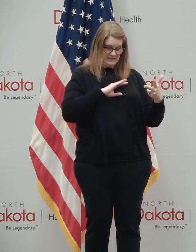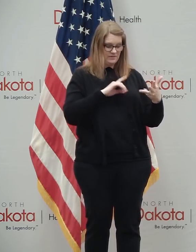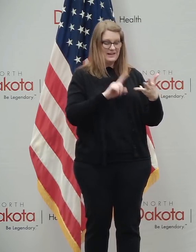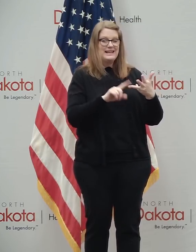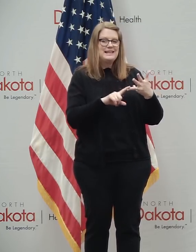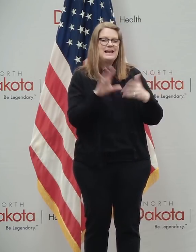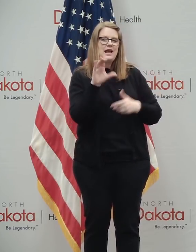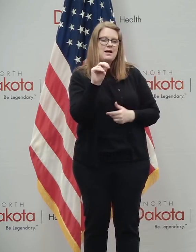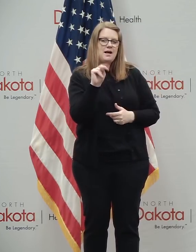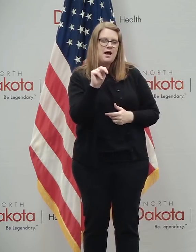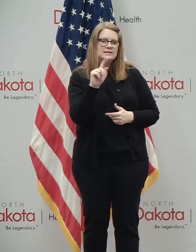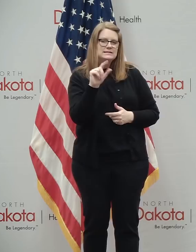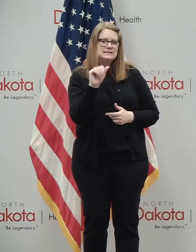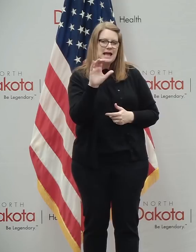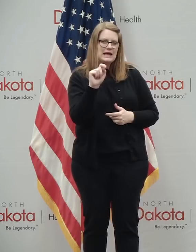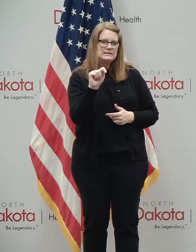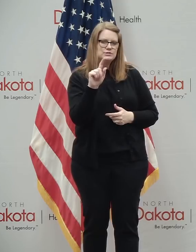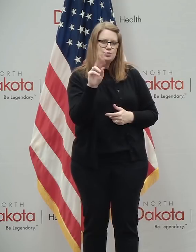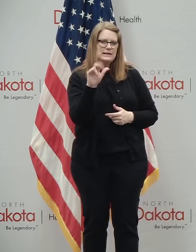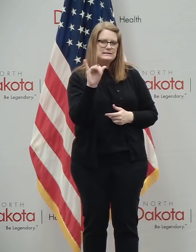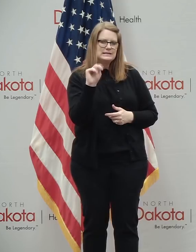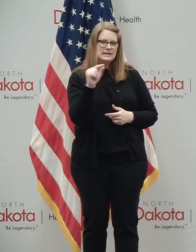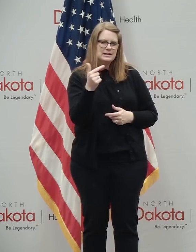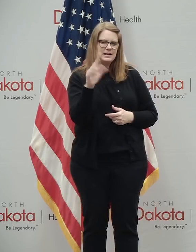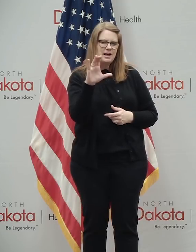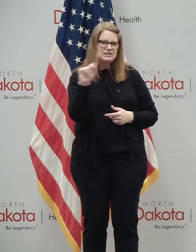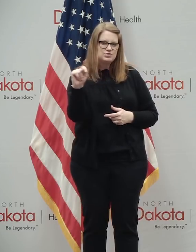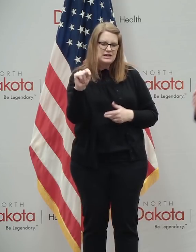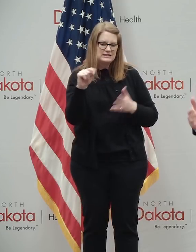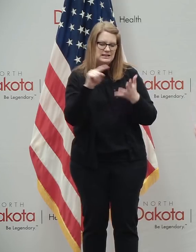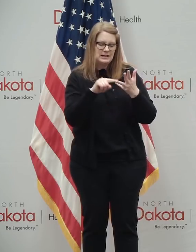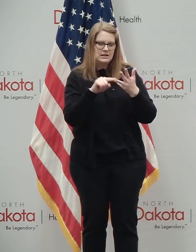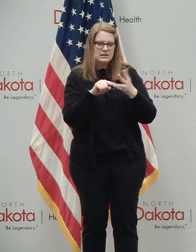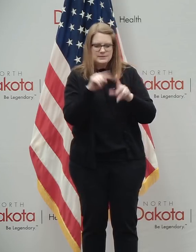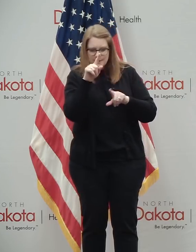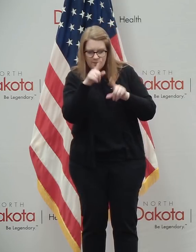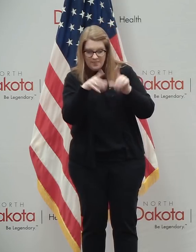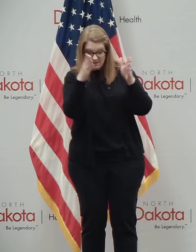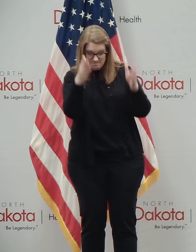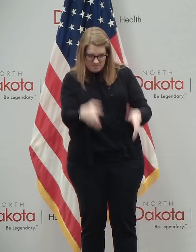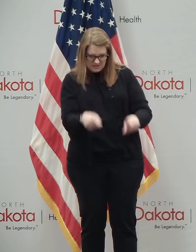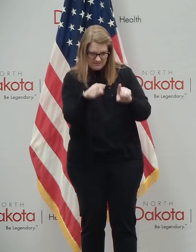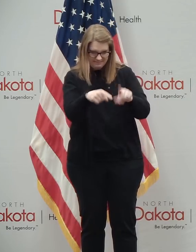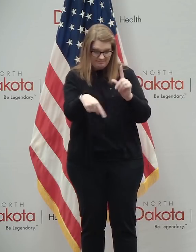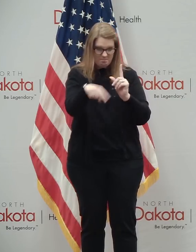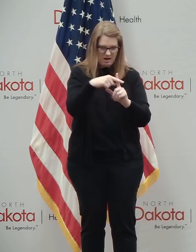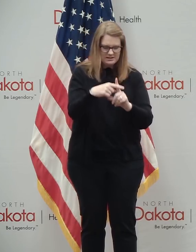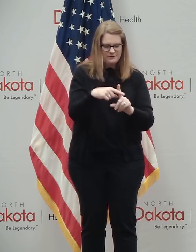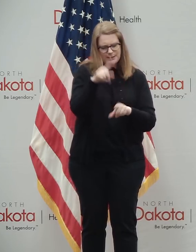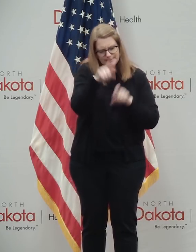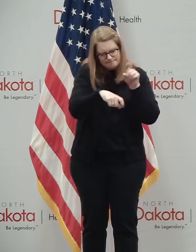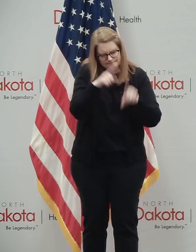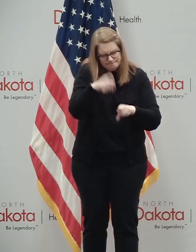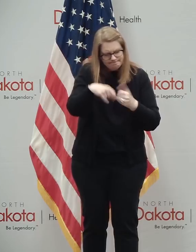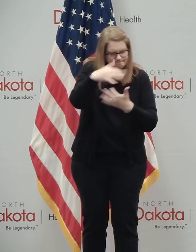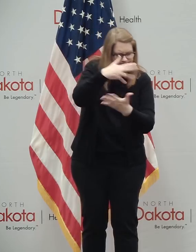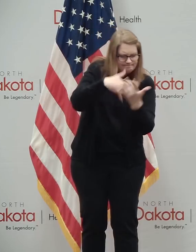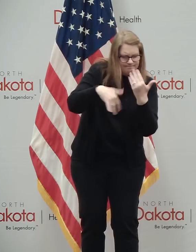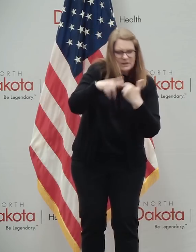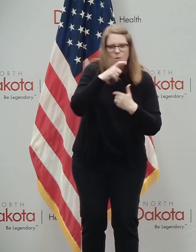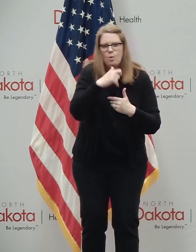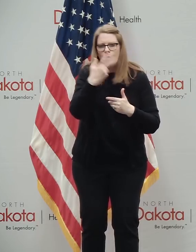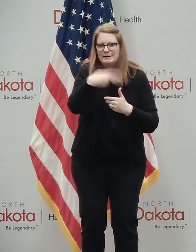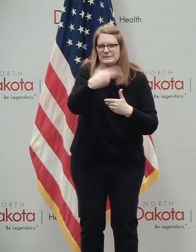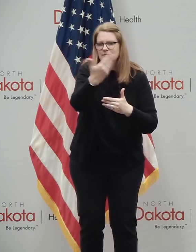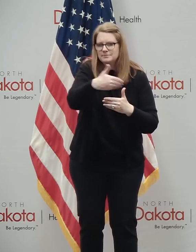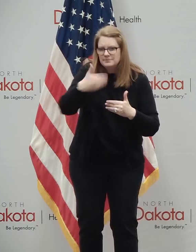people that were close or may have been exposed to those positives so that we can find more positives or people that were exposed that